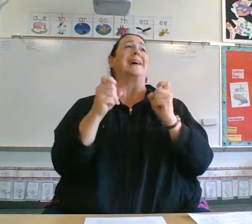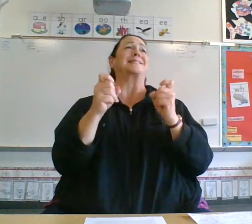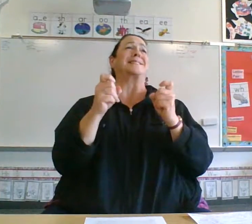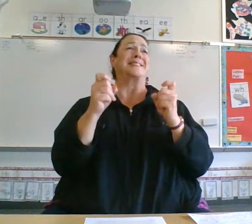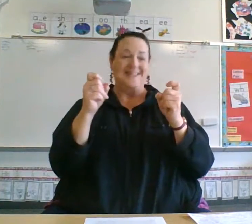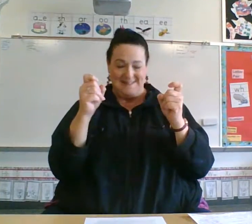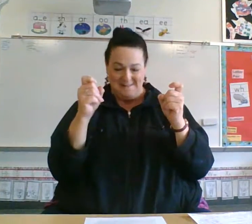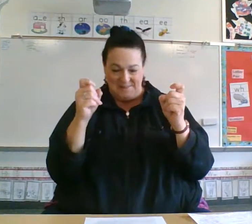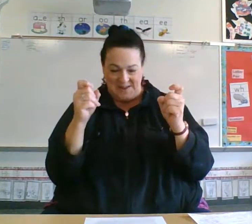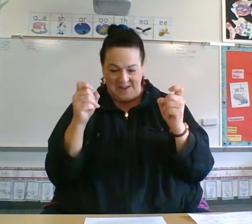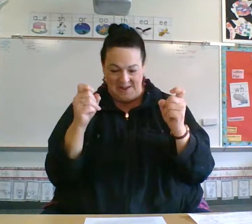fast.